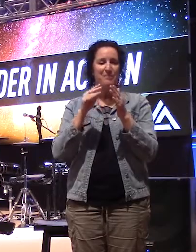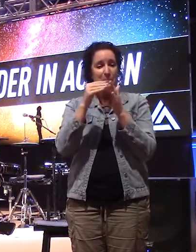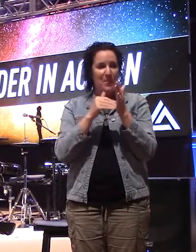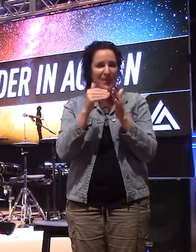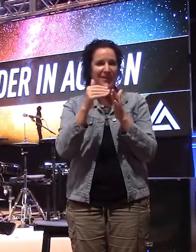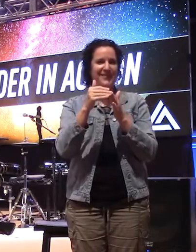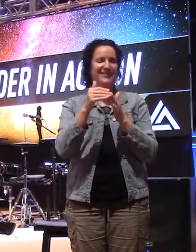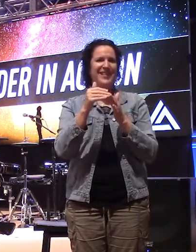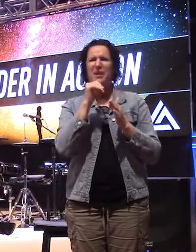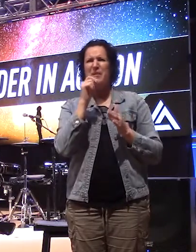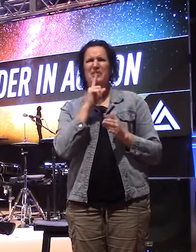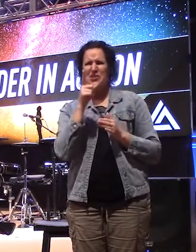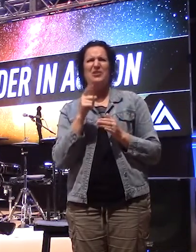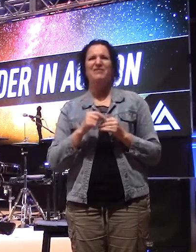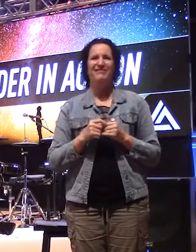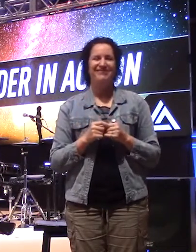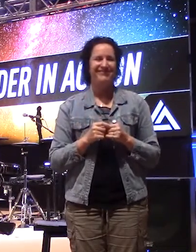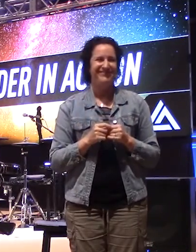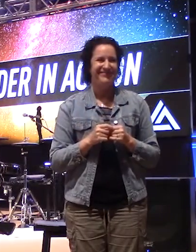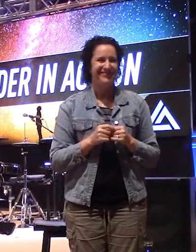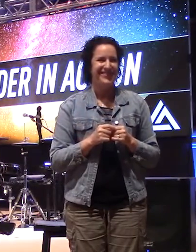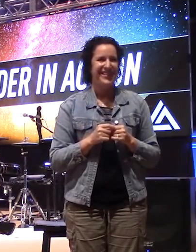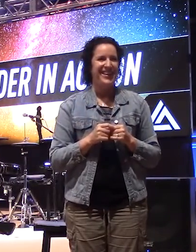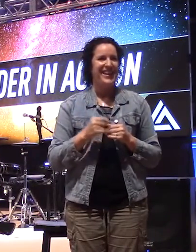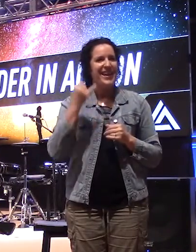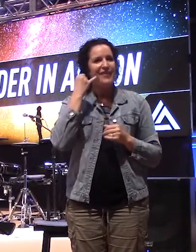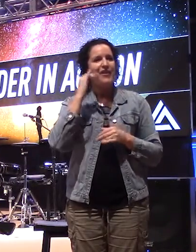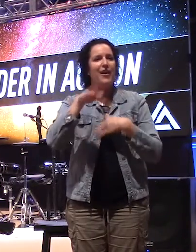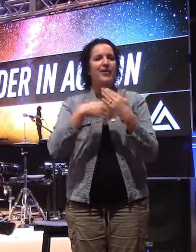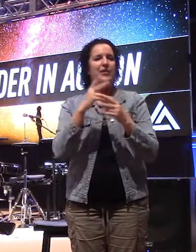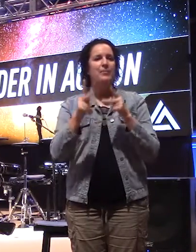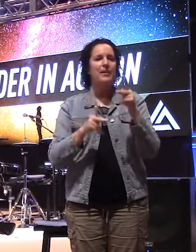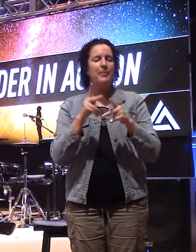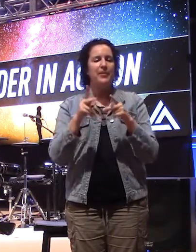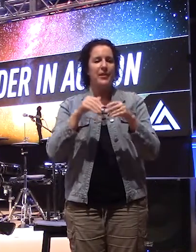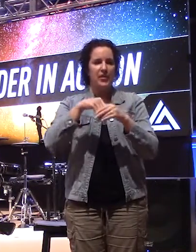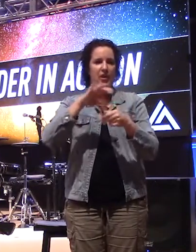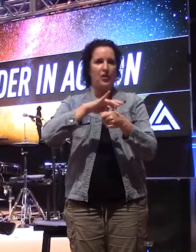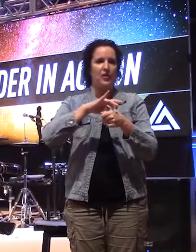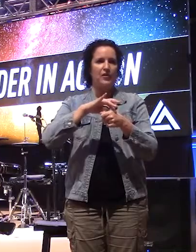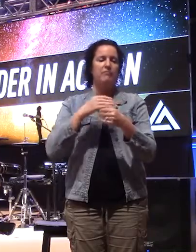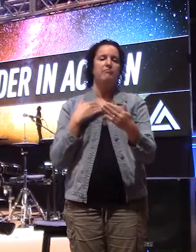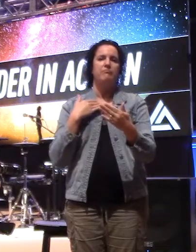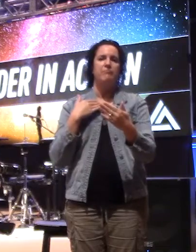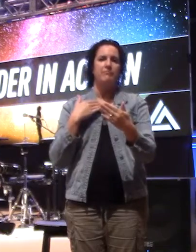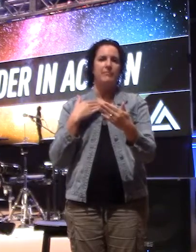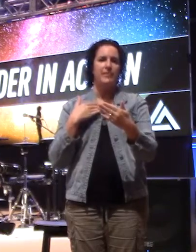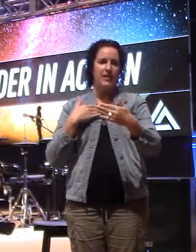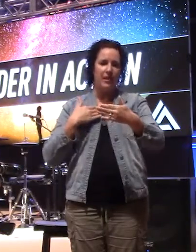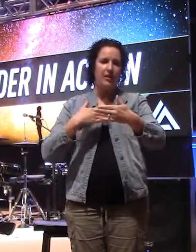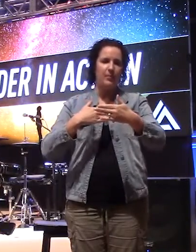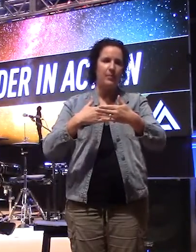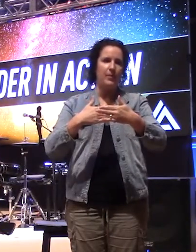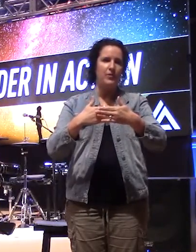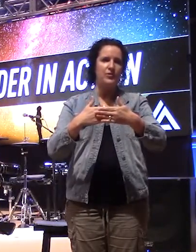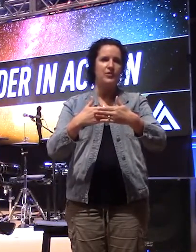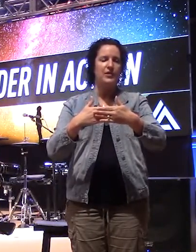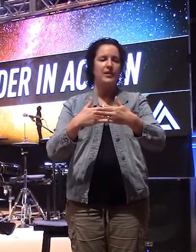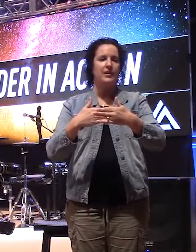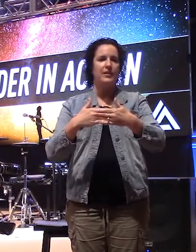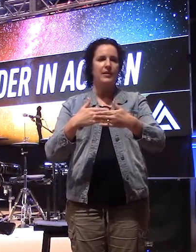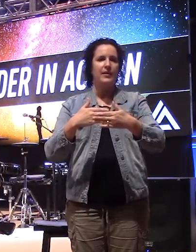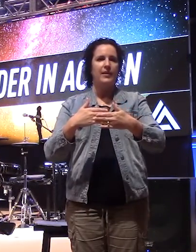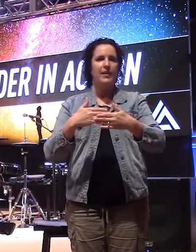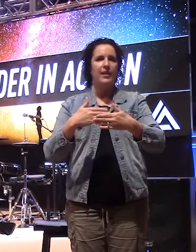Let me see how many that is. If every person on the face of the earth, approaching 8 billion, if every person on the face of the earth had